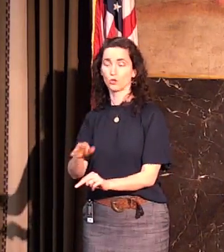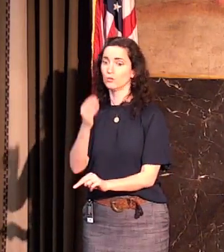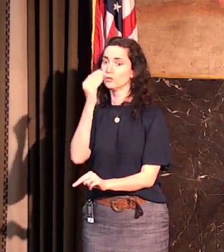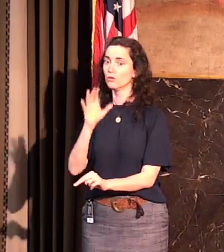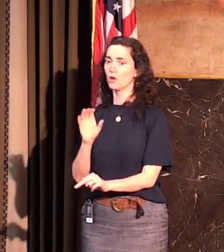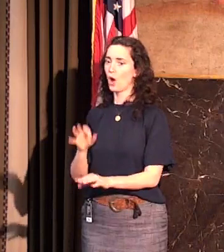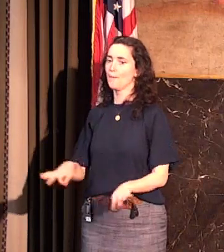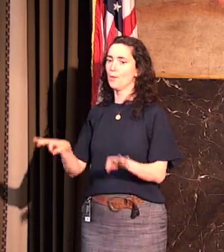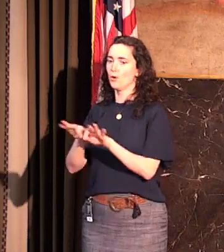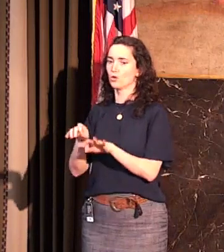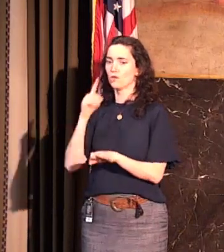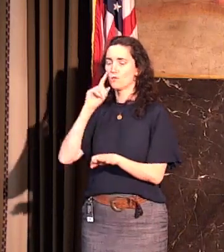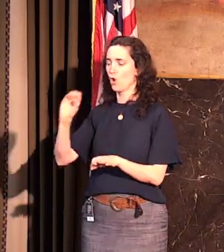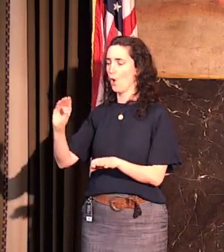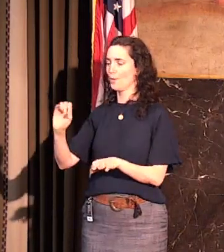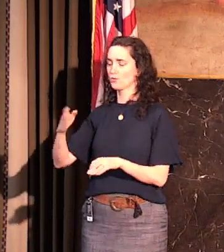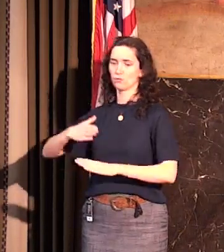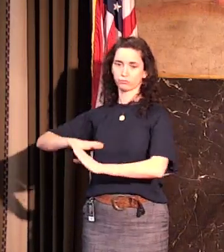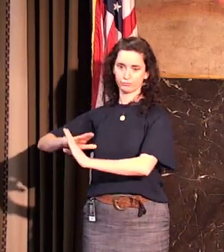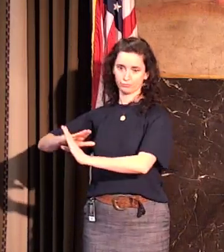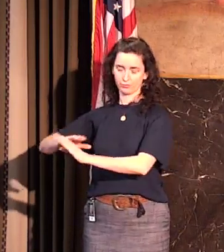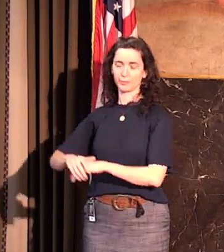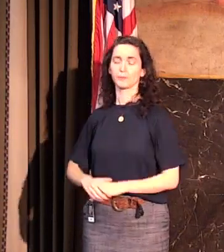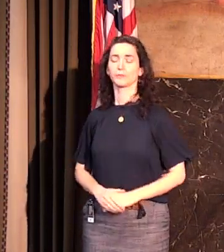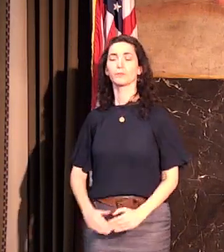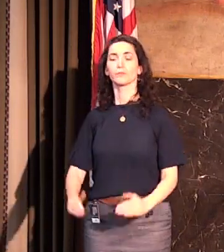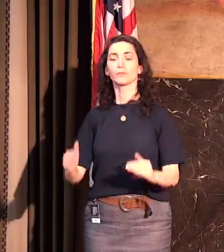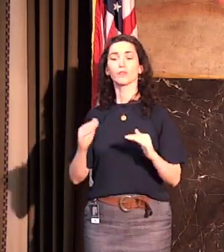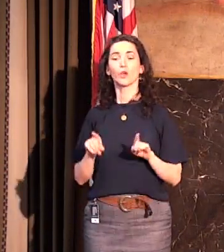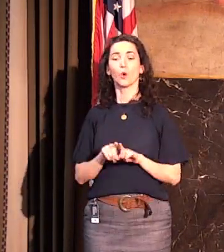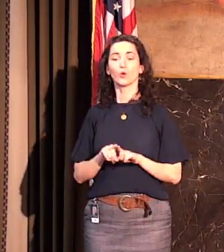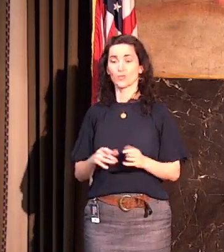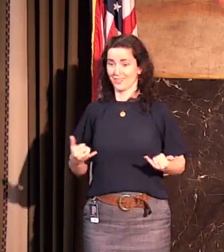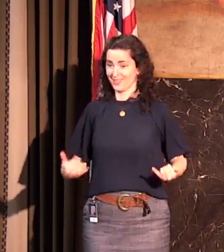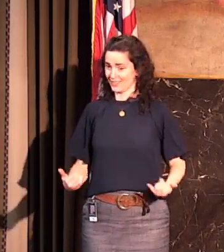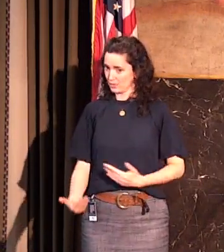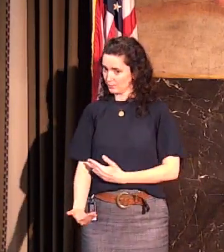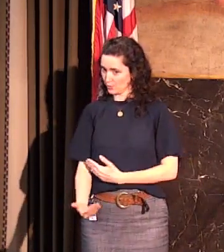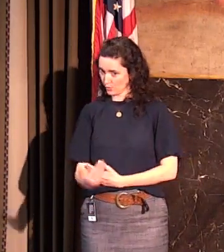Omicron. Also, as of this morning,